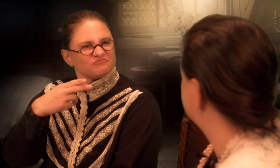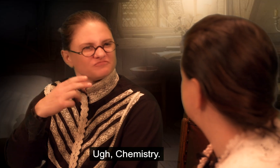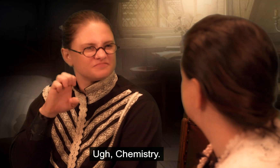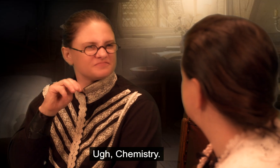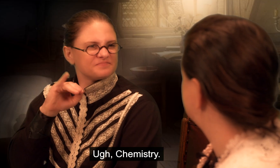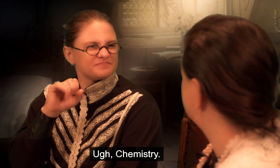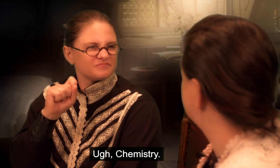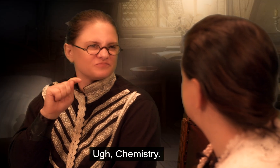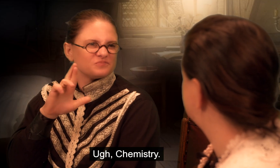Ugh, chemistry.